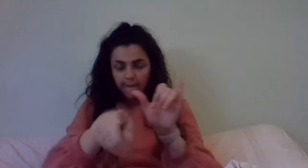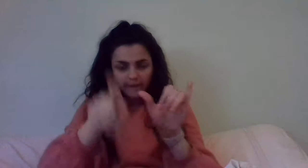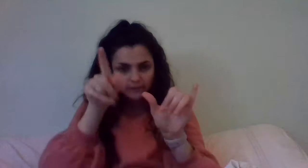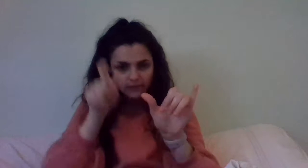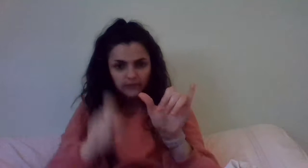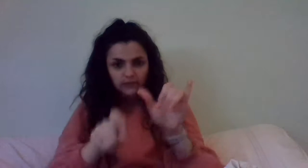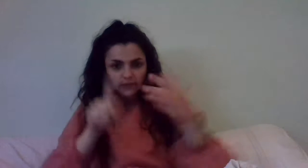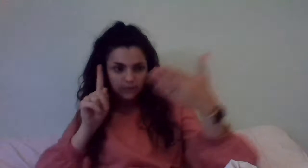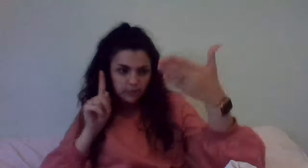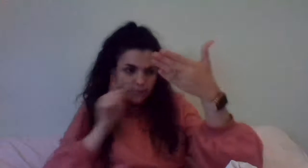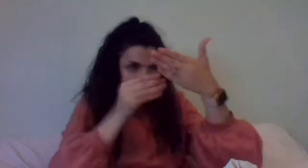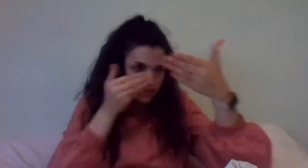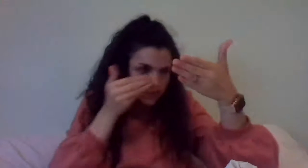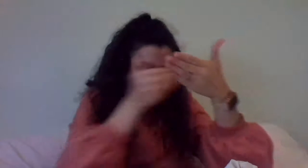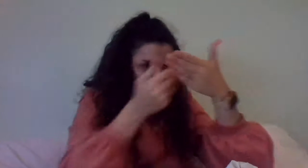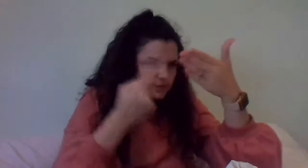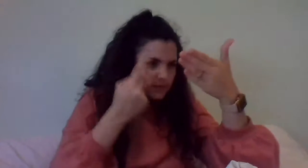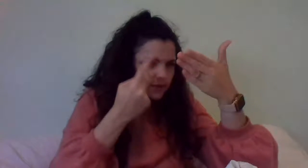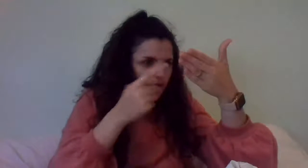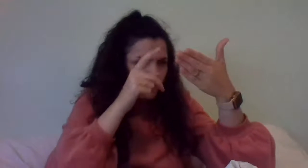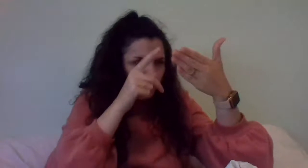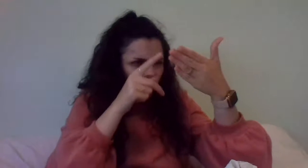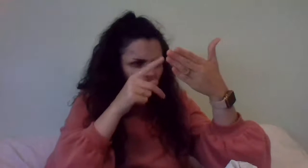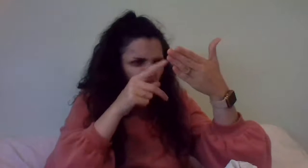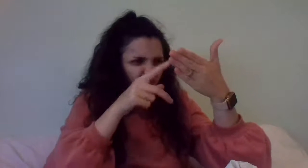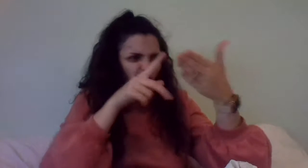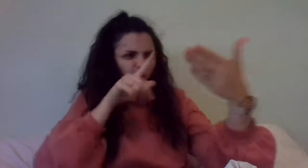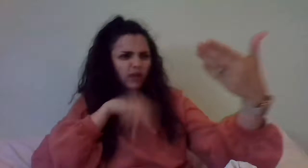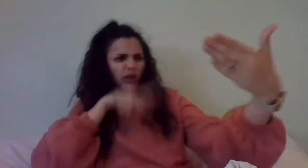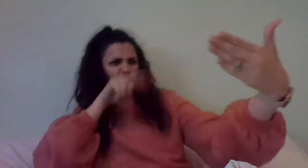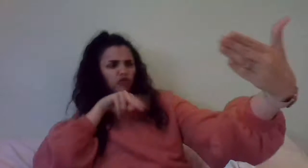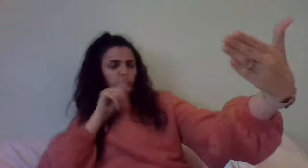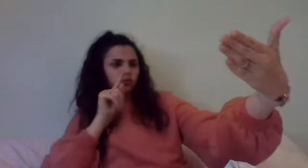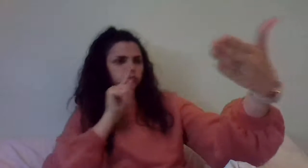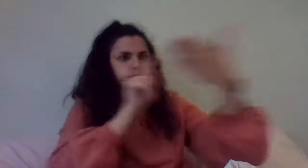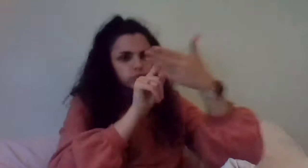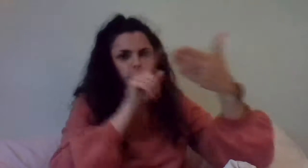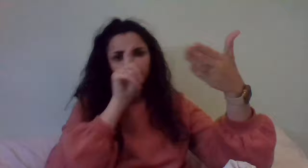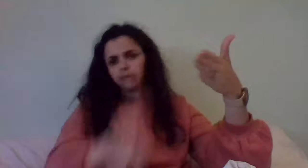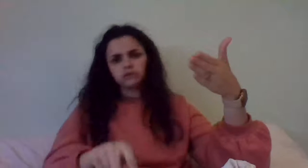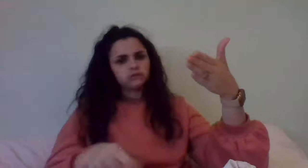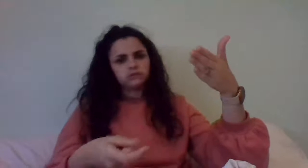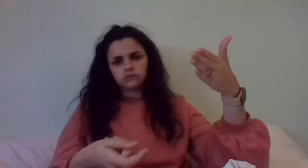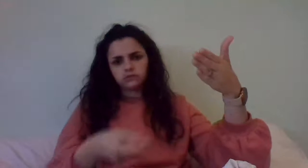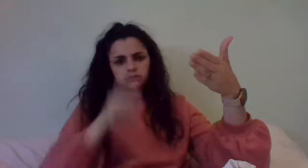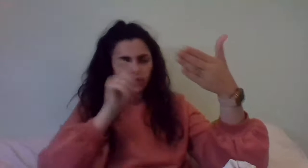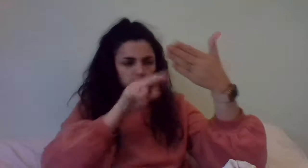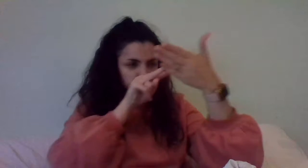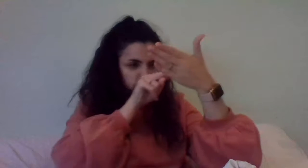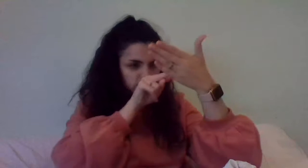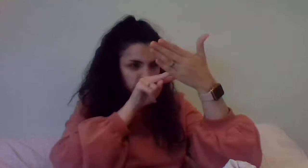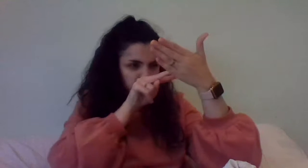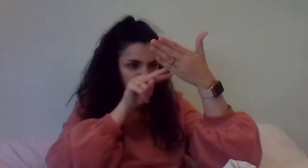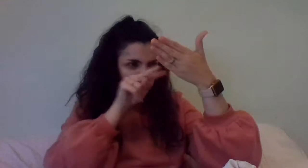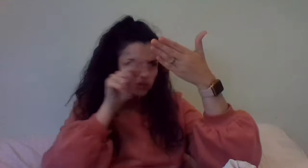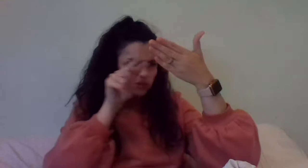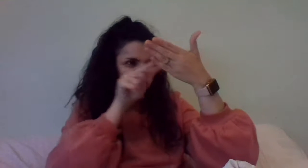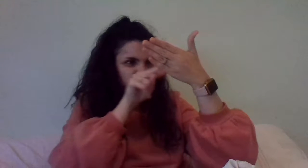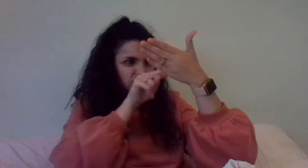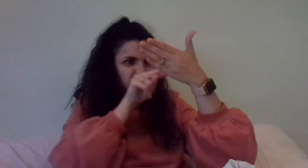up to be able to see all the painting that Lawrence is doing. You have to get up very closely as well to interact with that